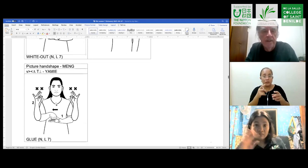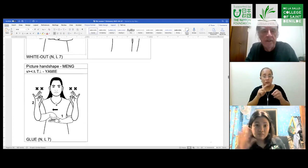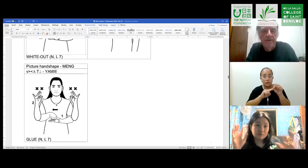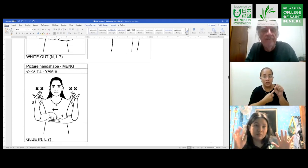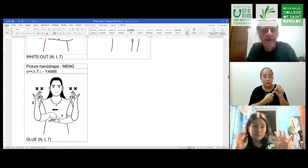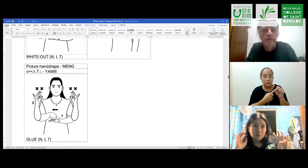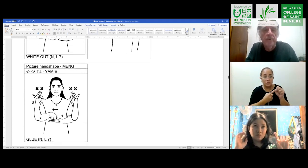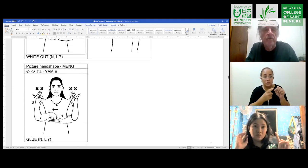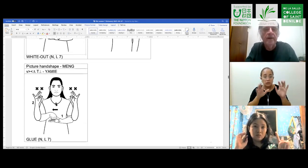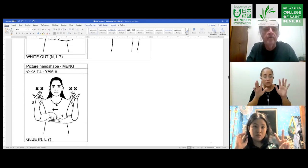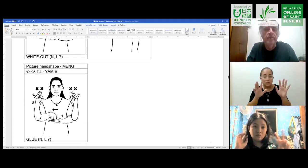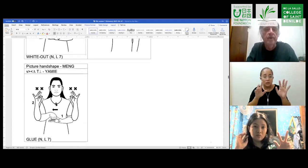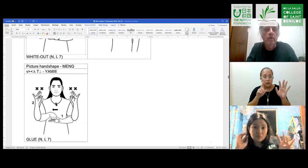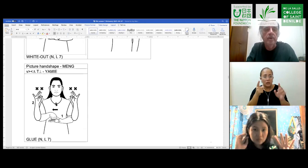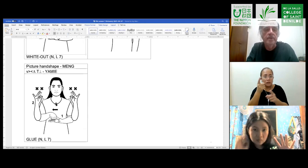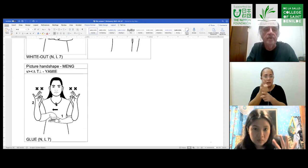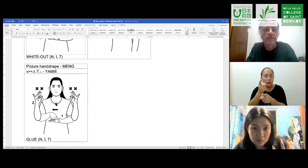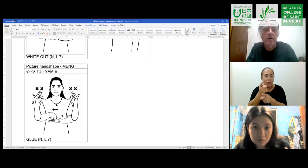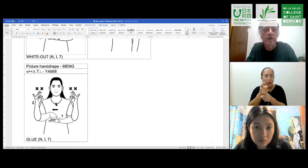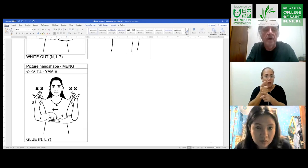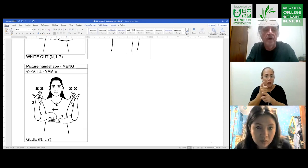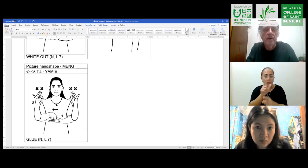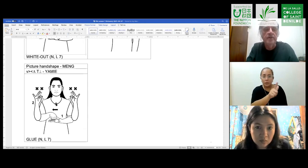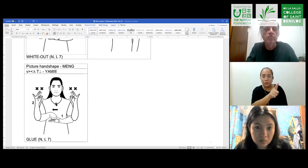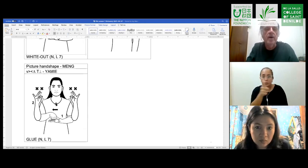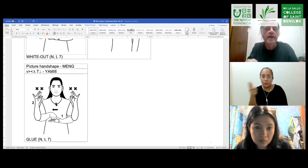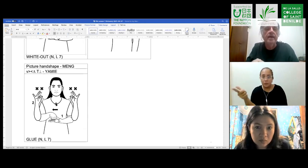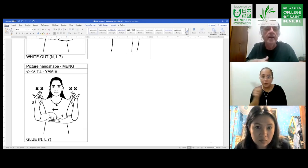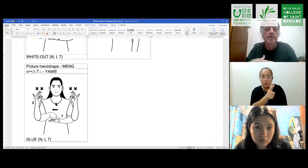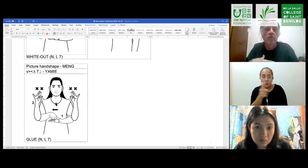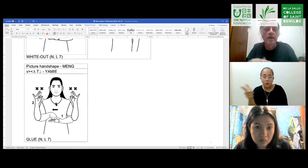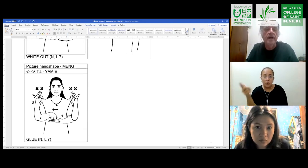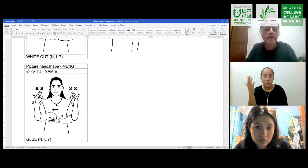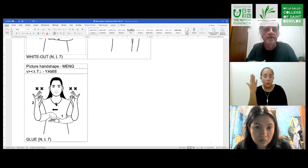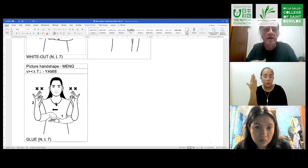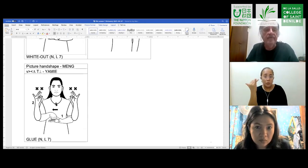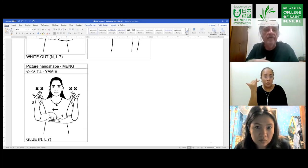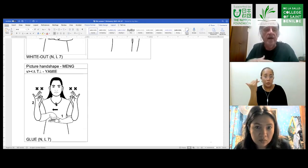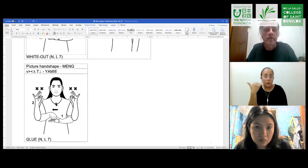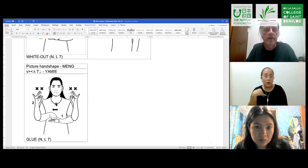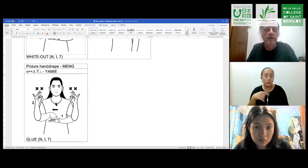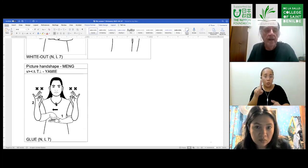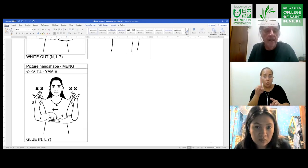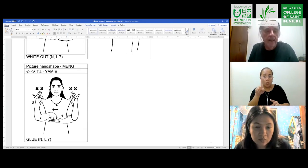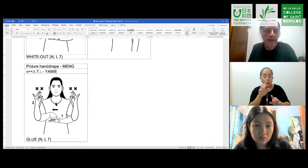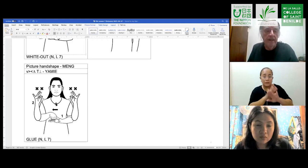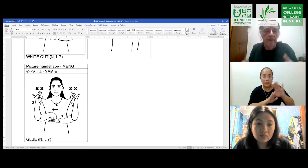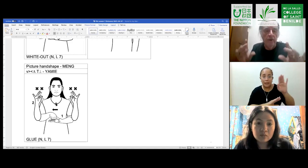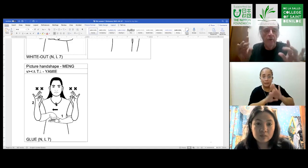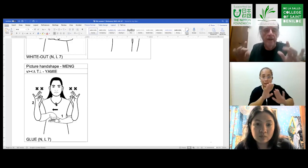So in fact, you're correct with the order so far, because whiteout has a one-handed sign following it, and glue has